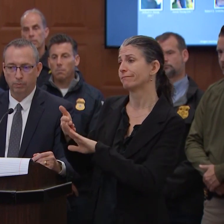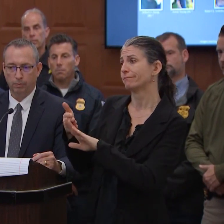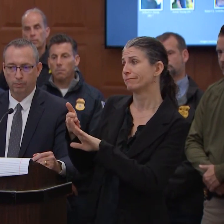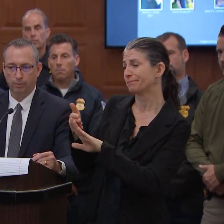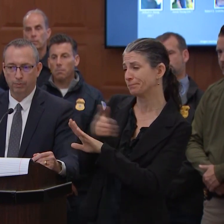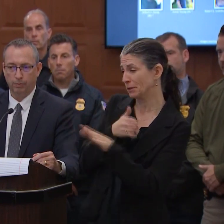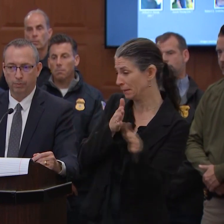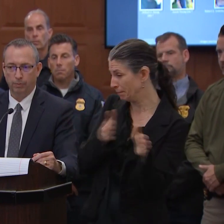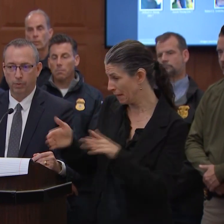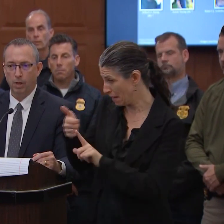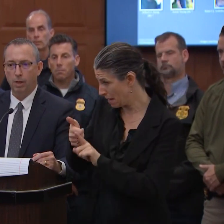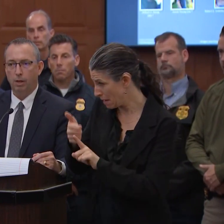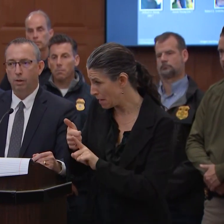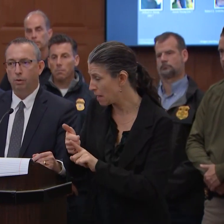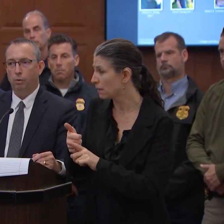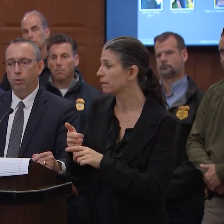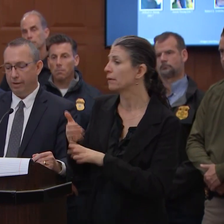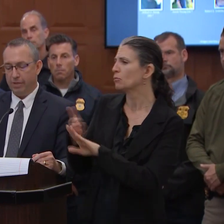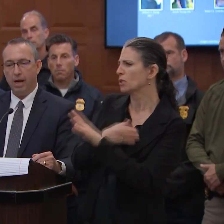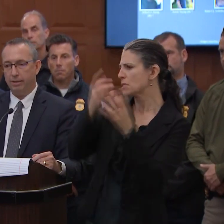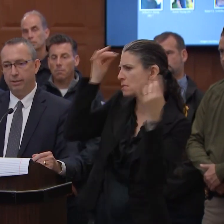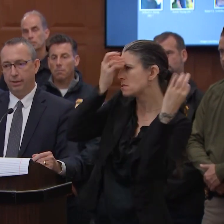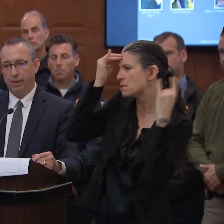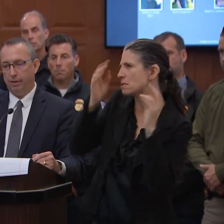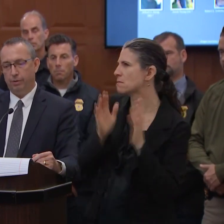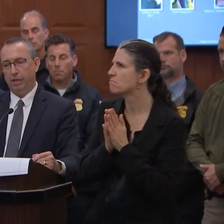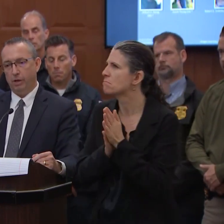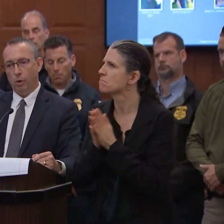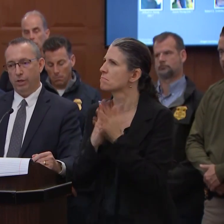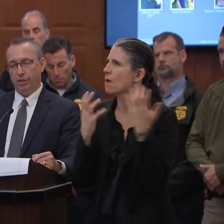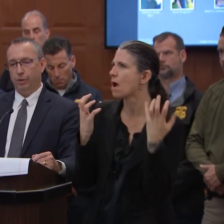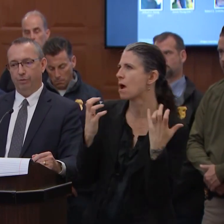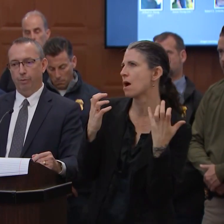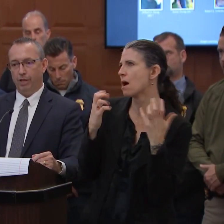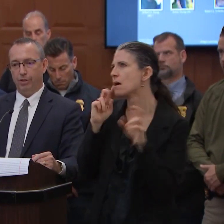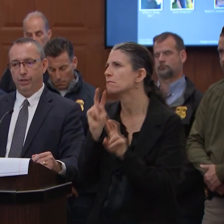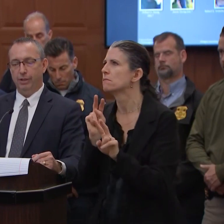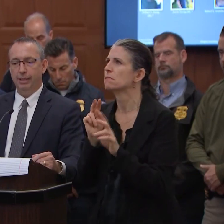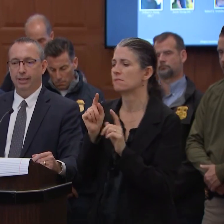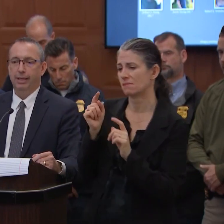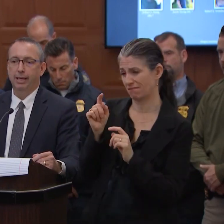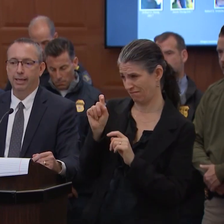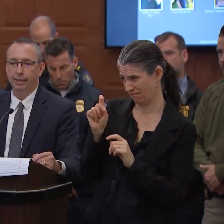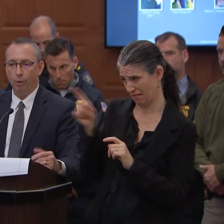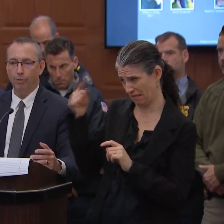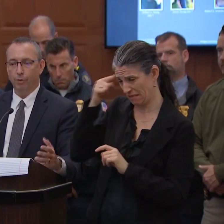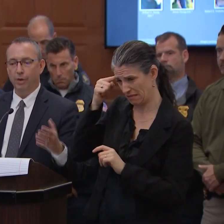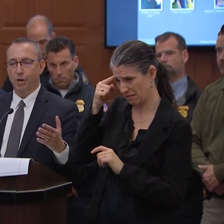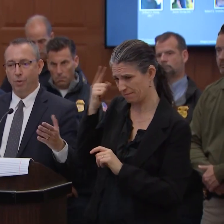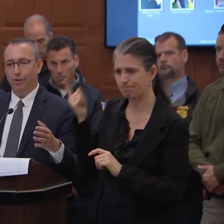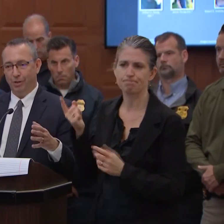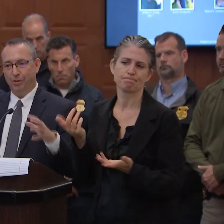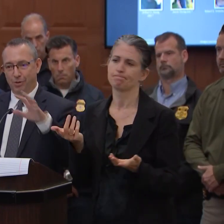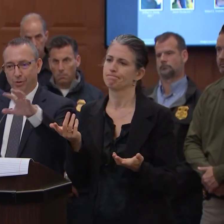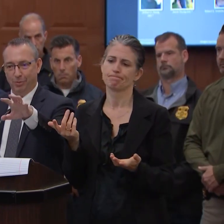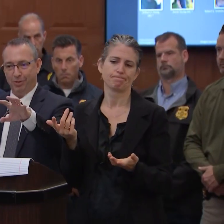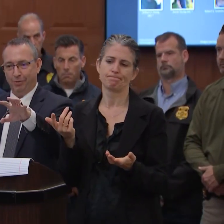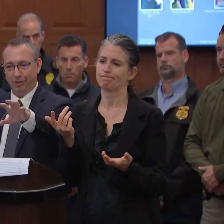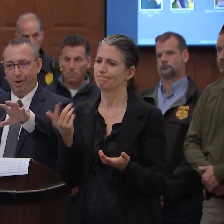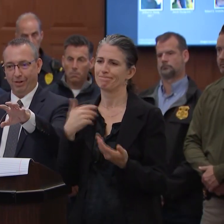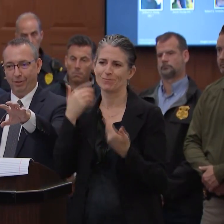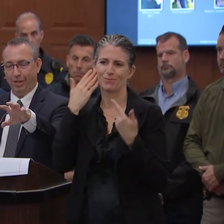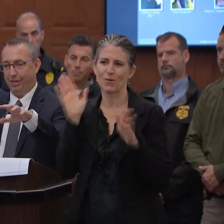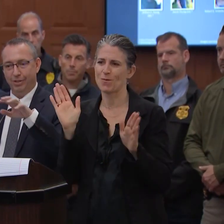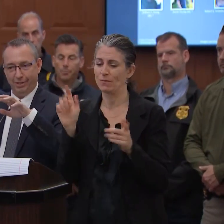it that you made us found? We have not. There's been no additional information. However, we know that there were 2